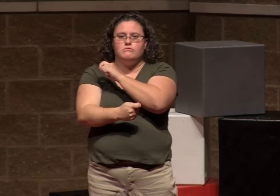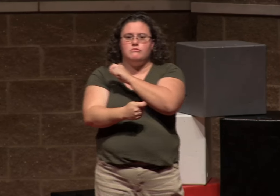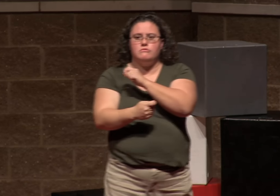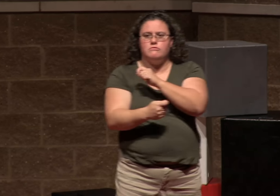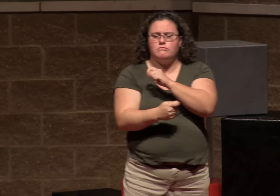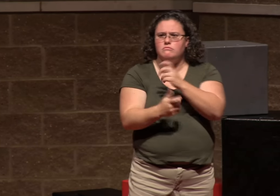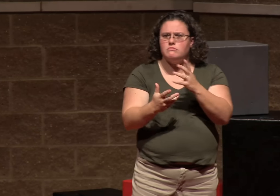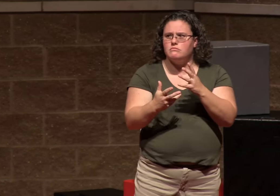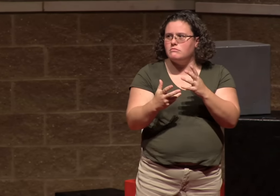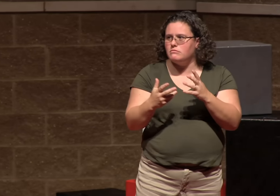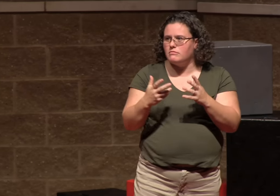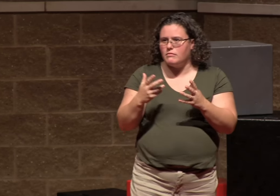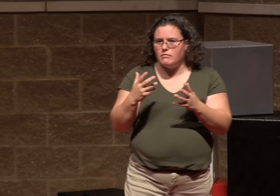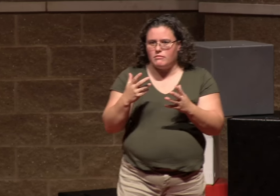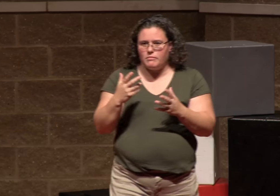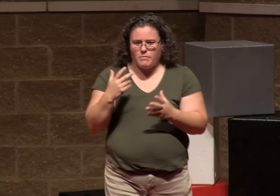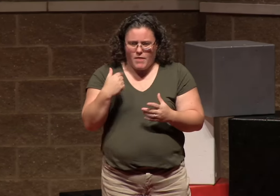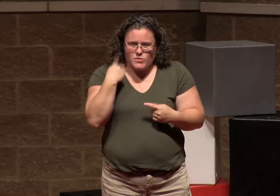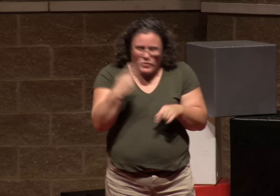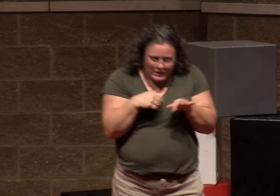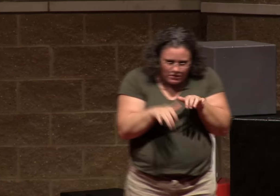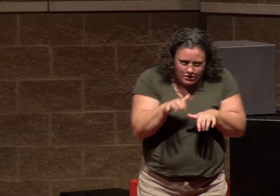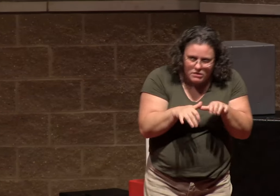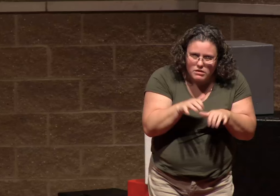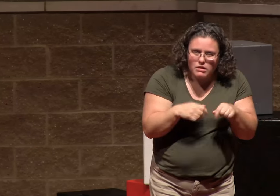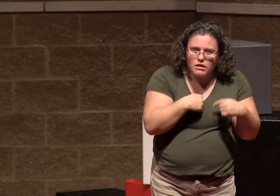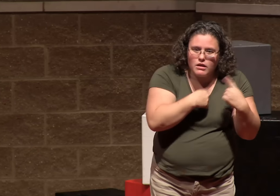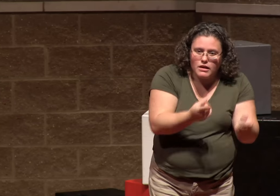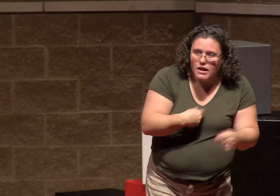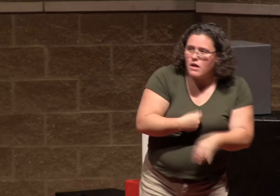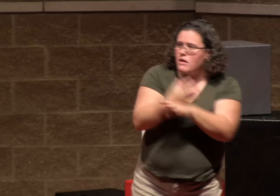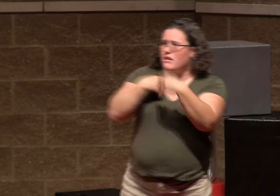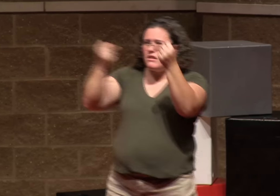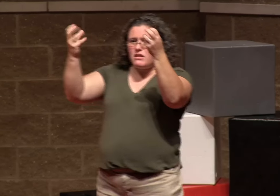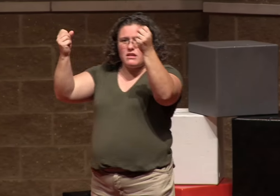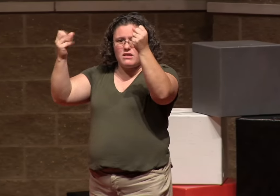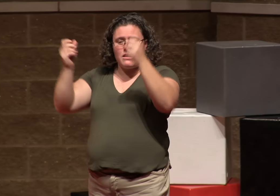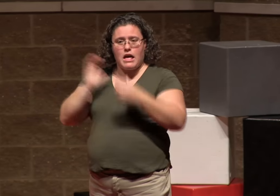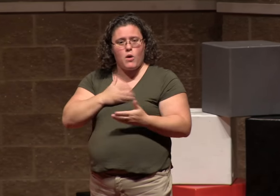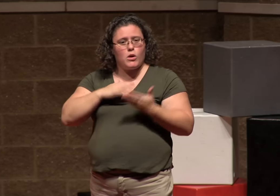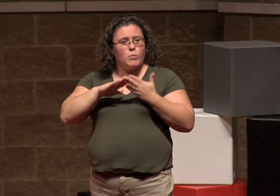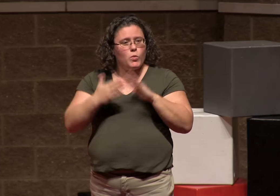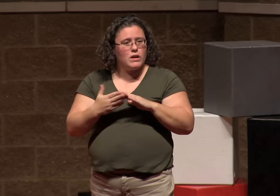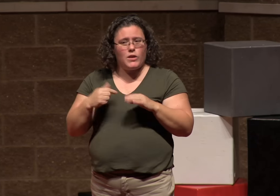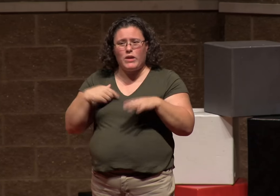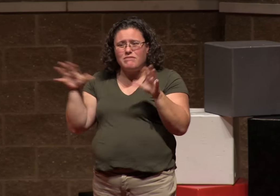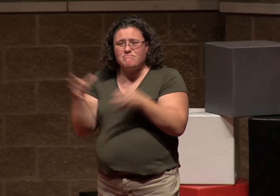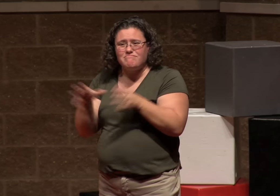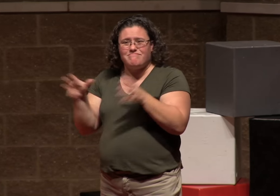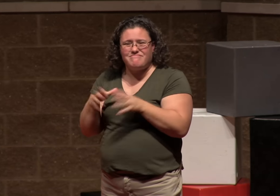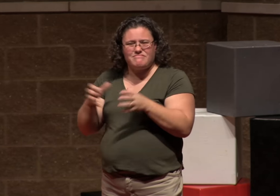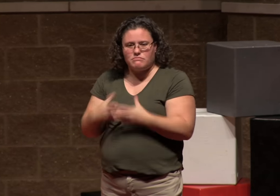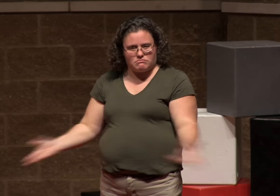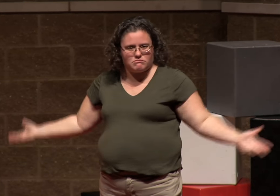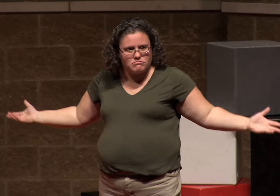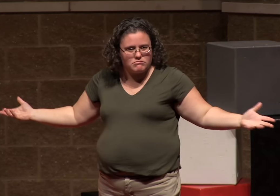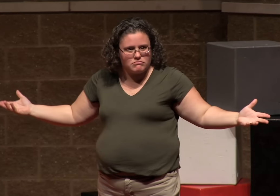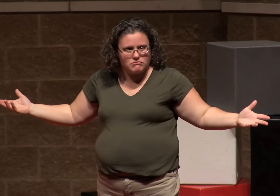gosh, things changed overnight for us. I mean, we went from typing and signing. We could sign on the